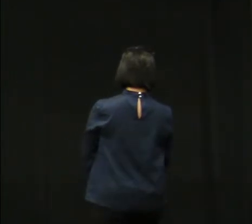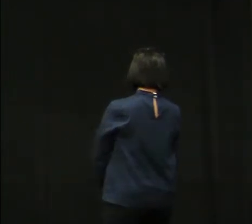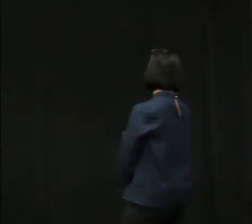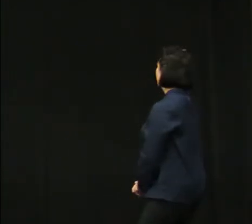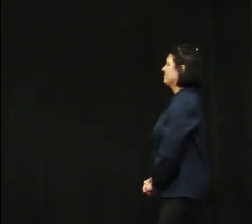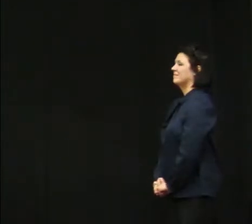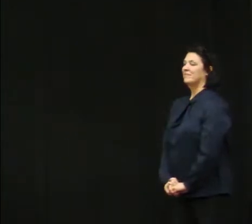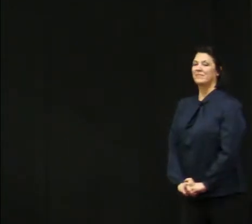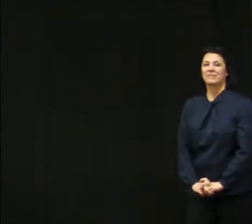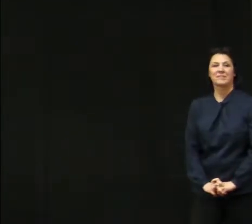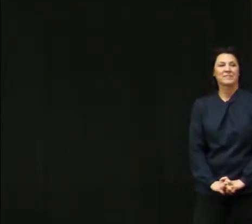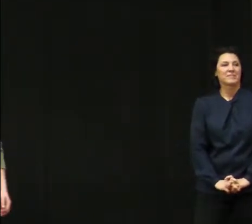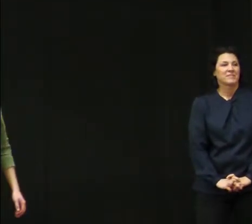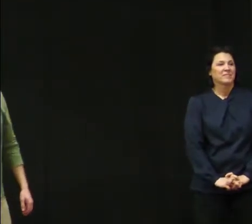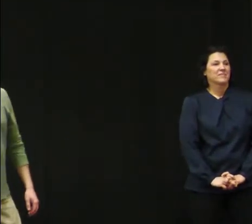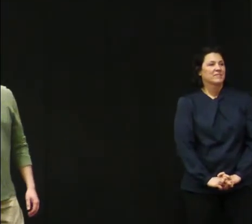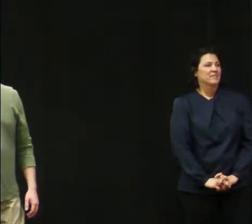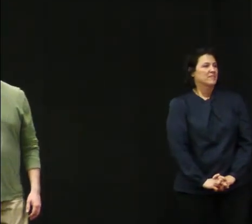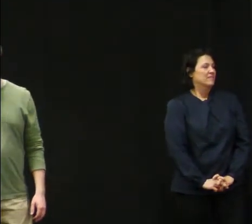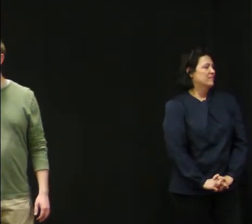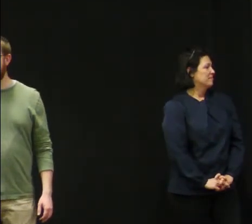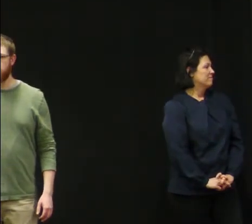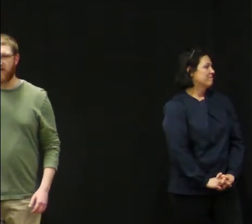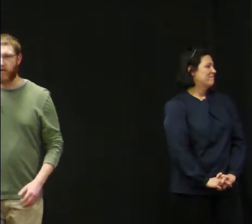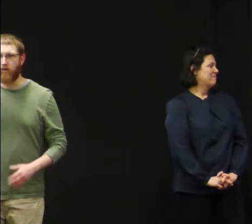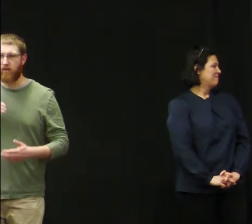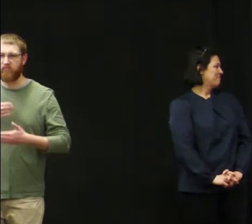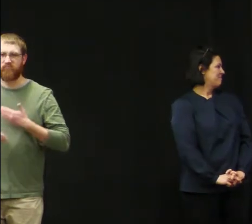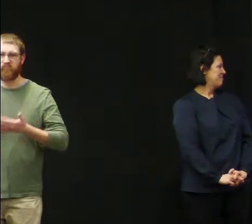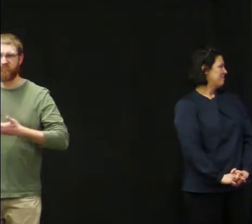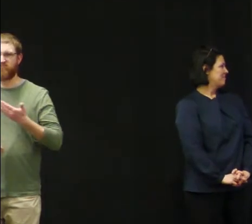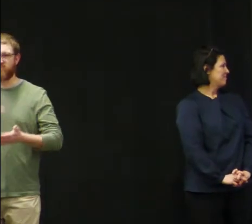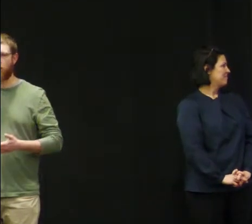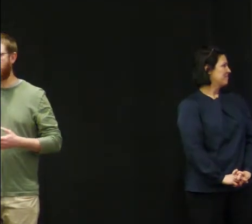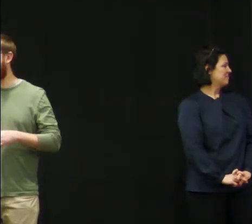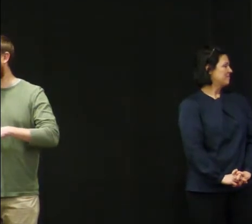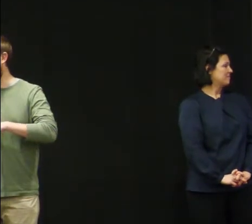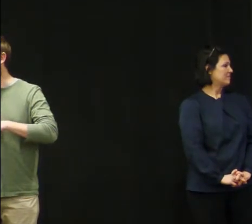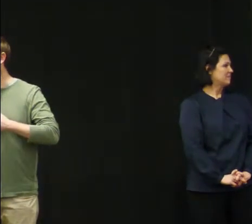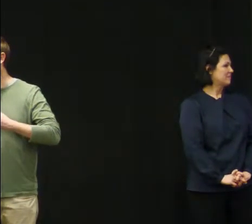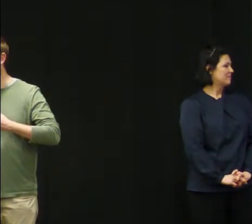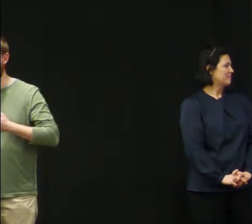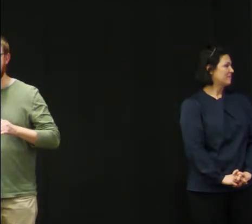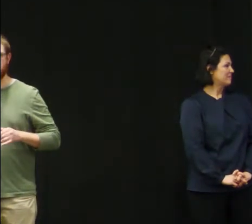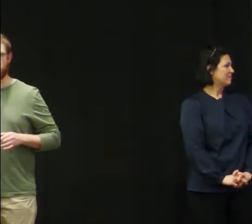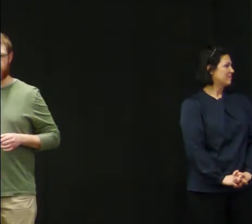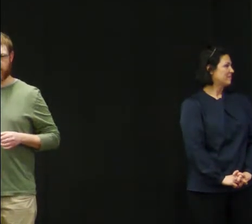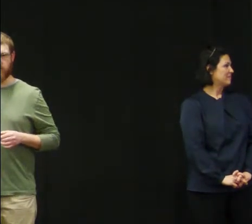interest of time, we're gonna keep moving forward so that we can get to all of the parts of